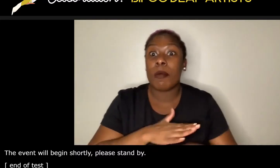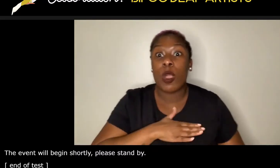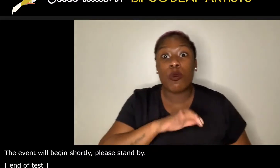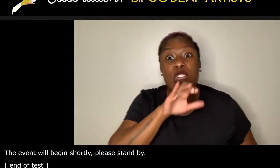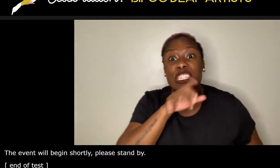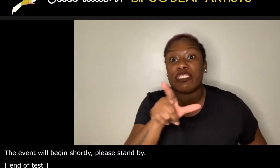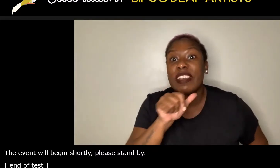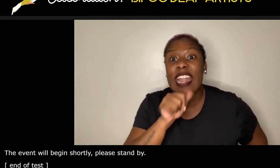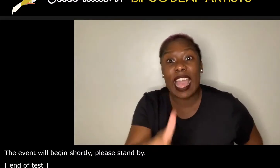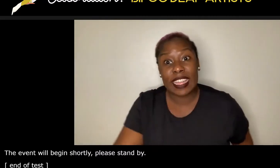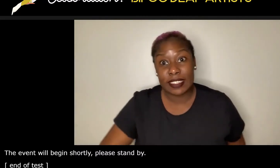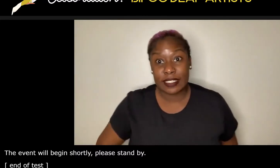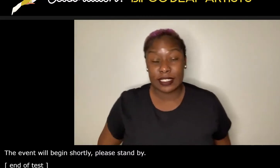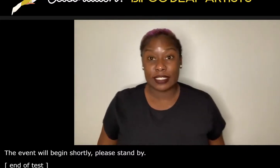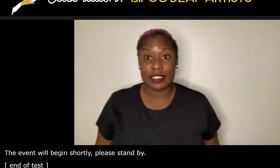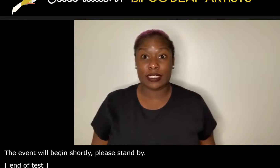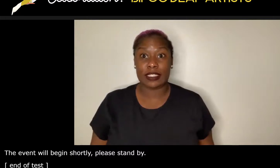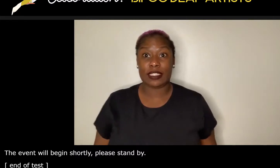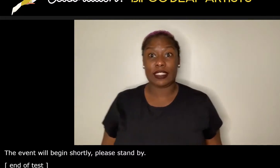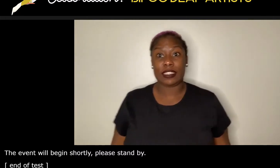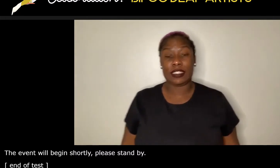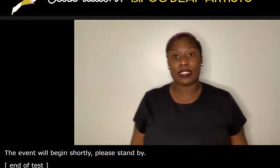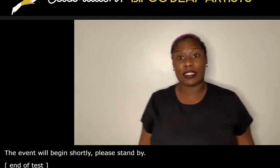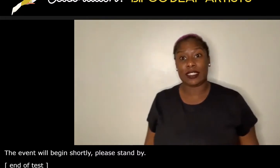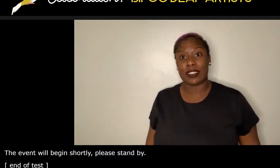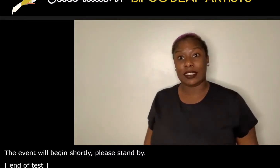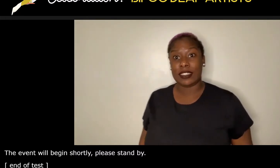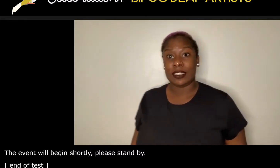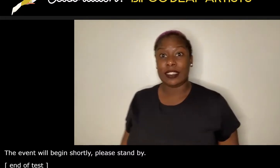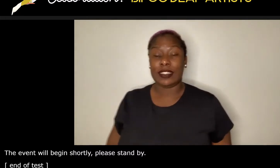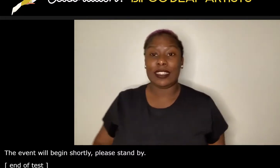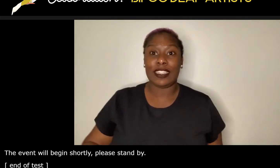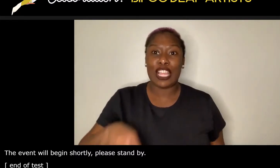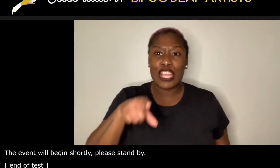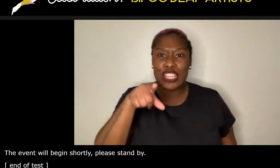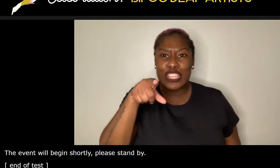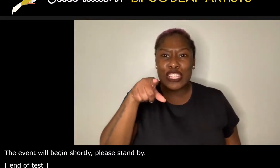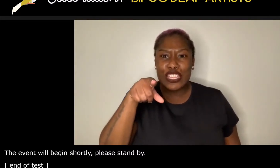it? Not on my watch, you not.